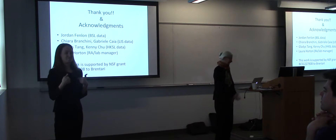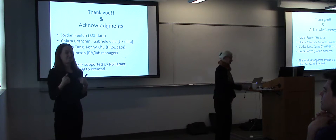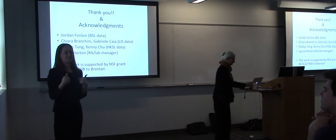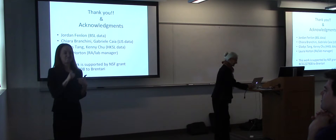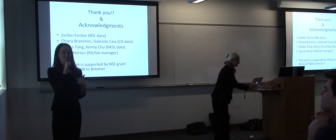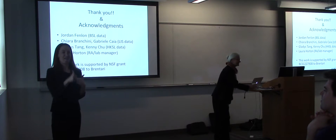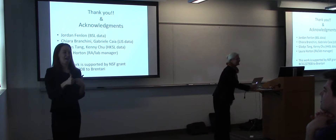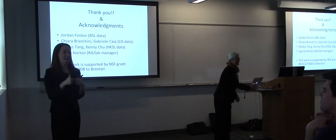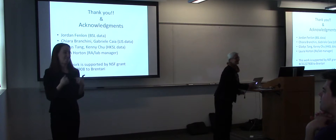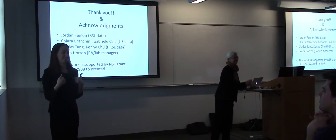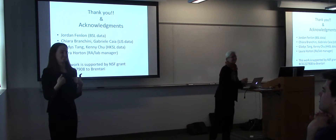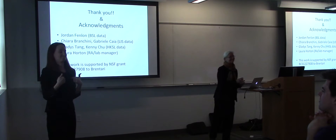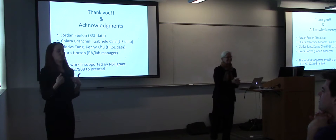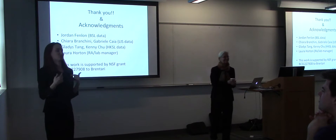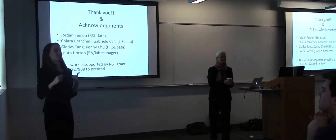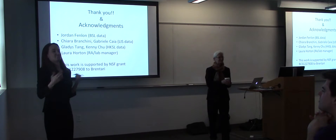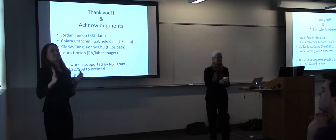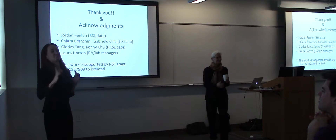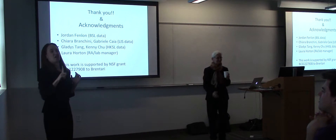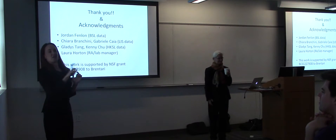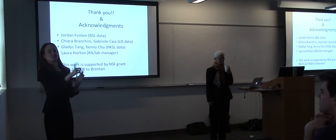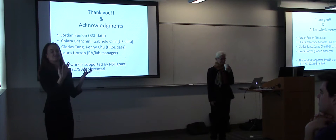immediately. Okay.